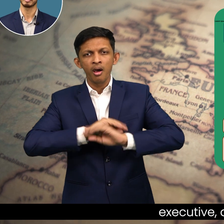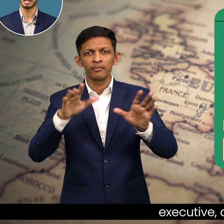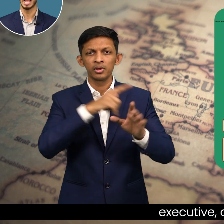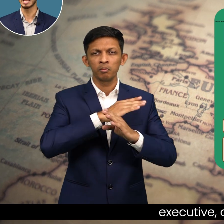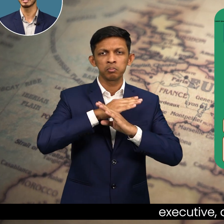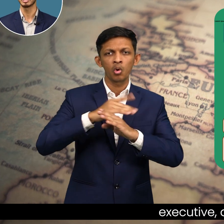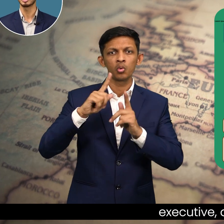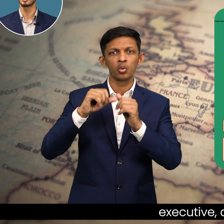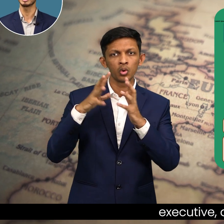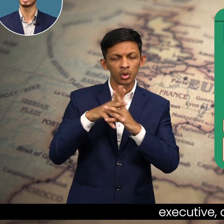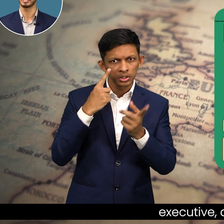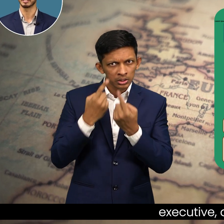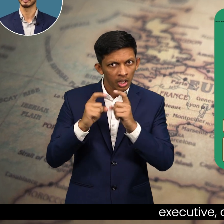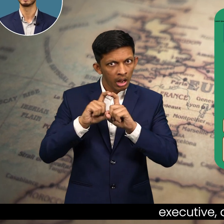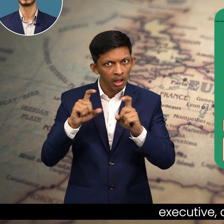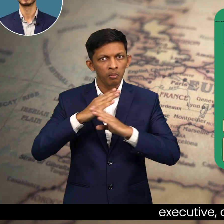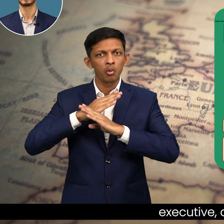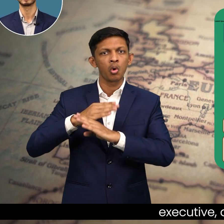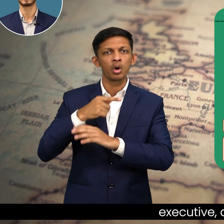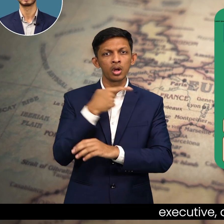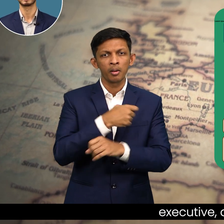executive, and judiciary.